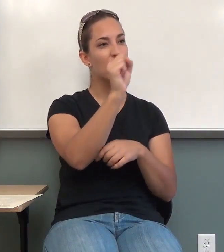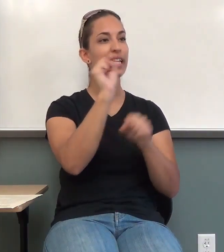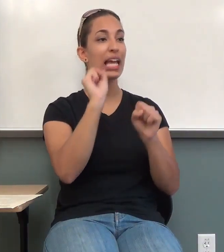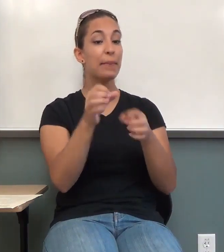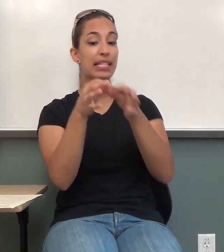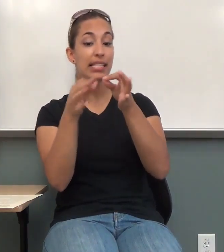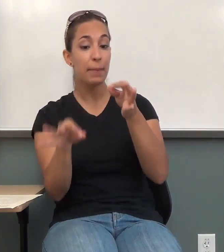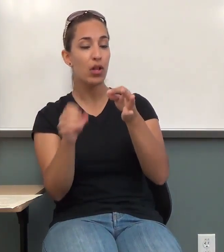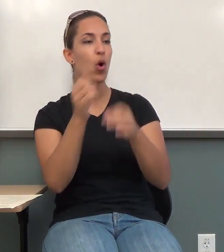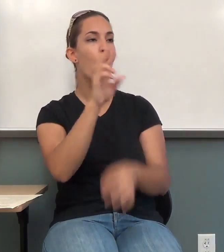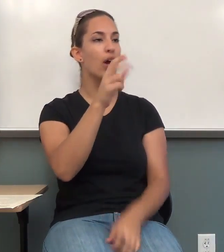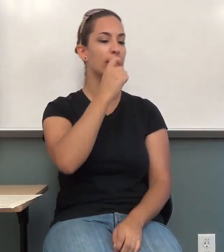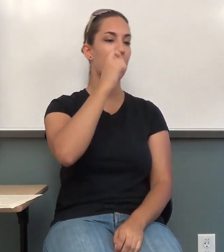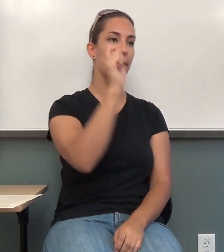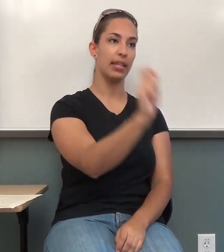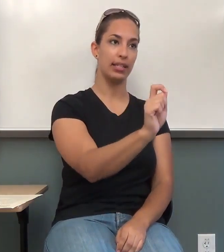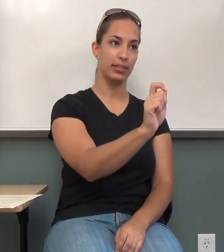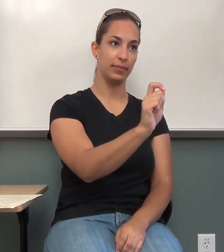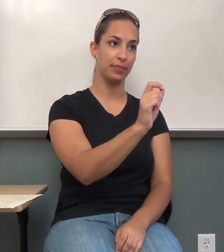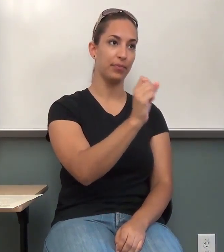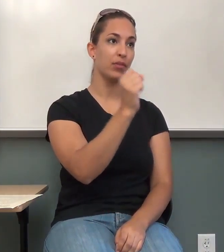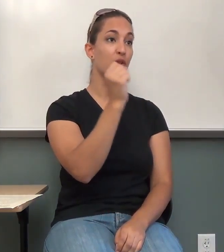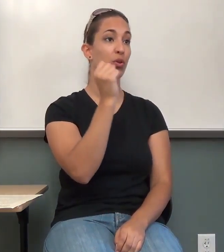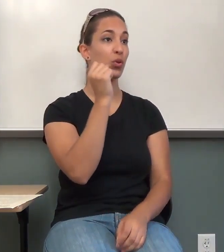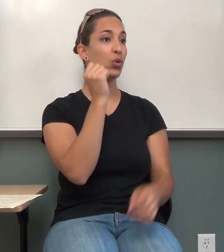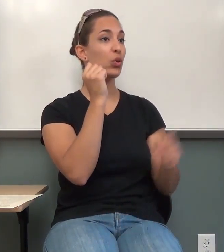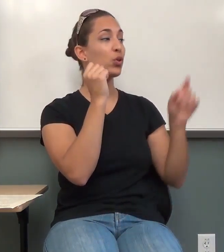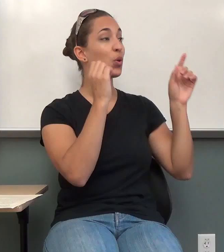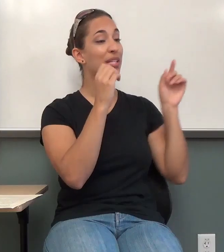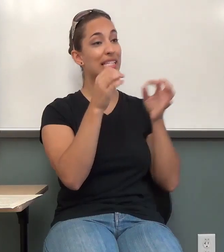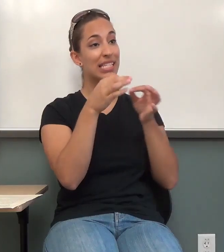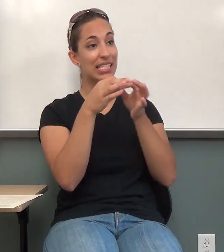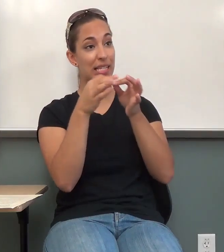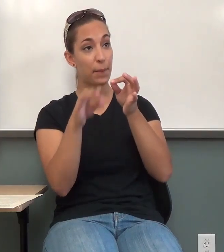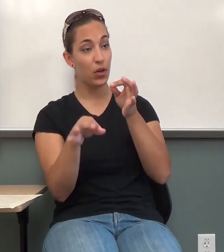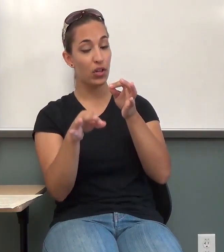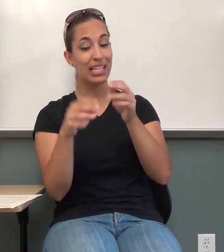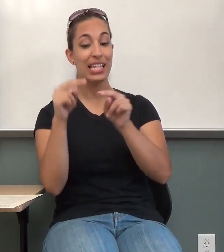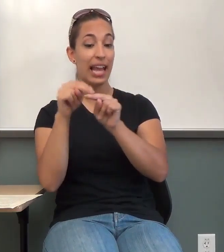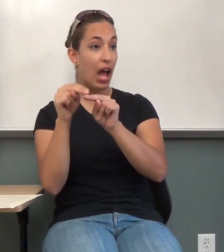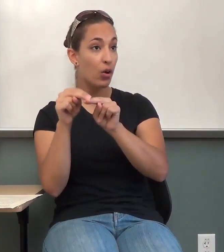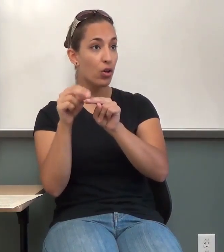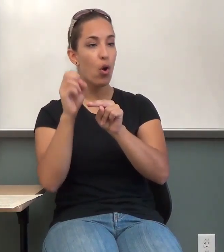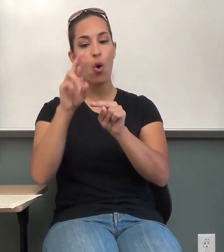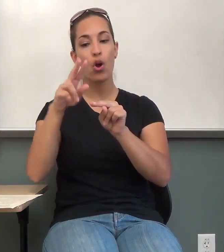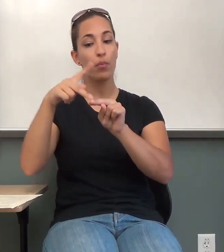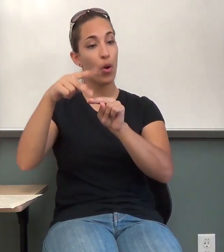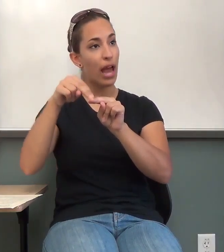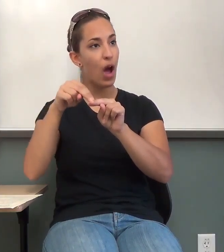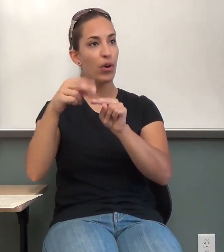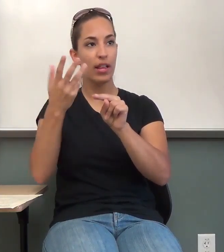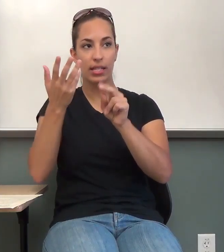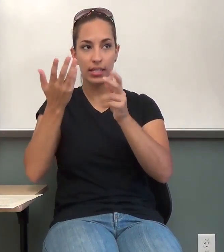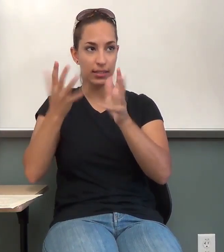simple is the noun or pronoun only. Okay? So simple